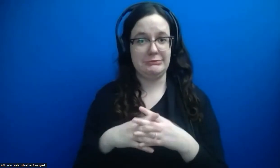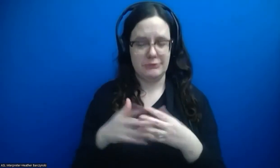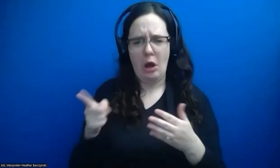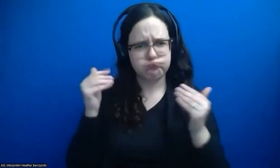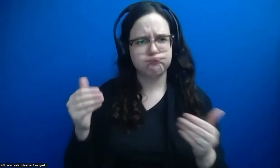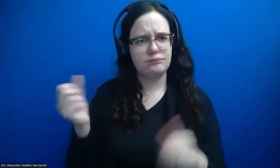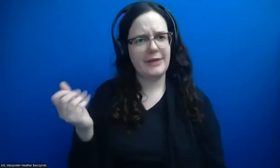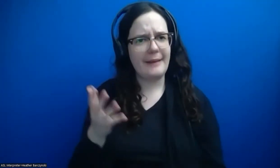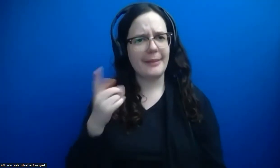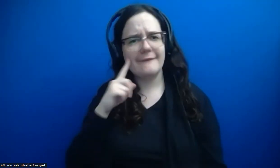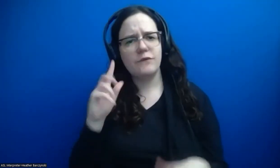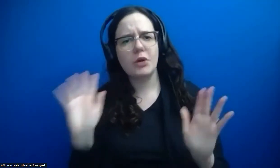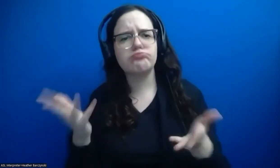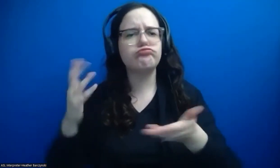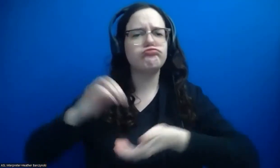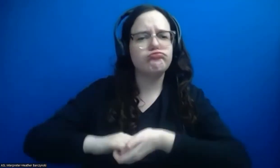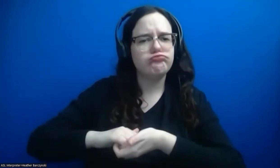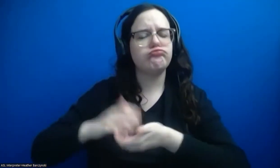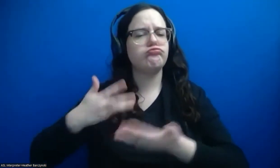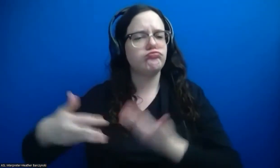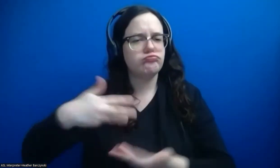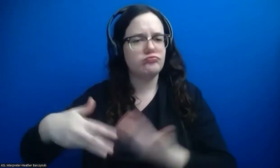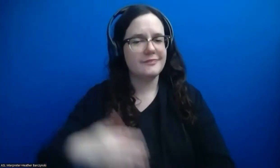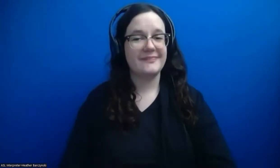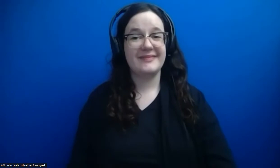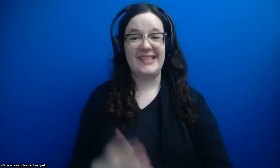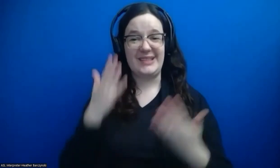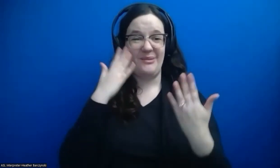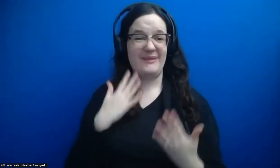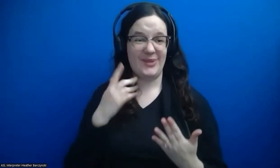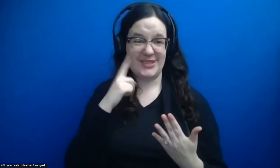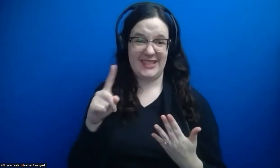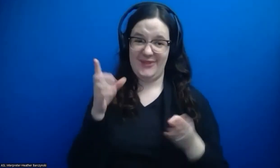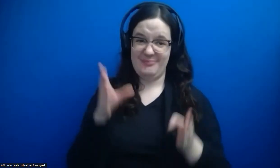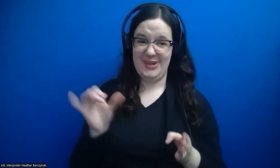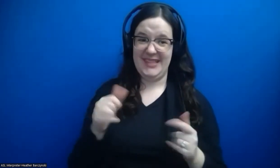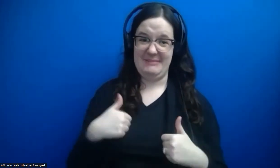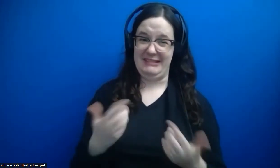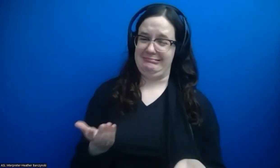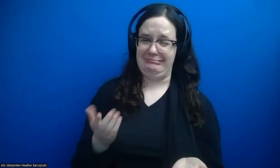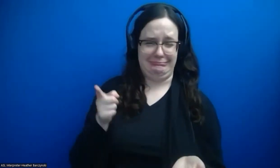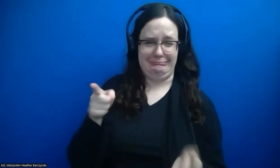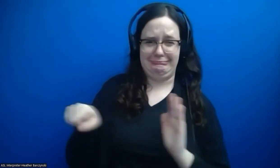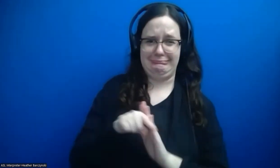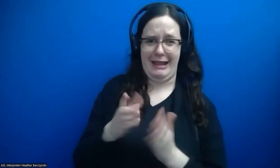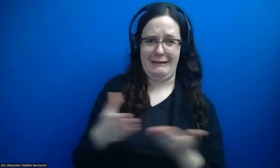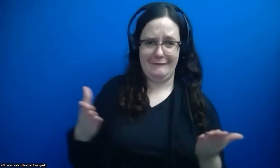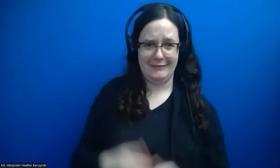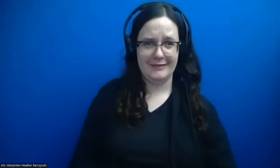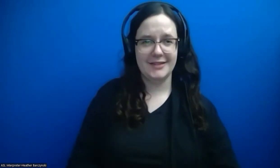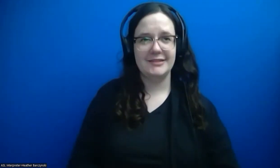that. So, unfortunately for someone like me, that's not a good thing, because, you get caught up in